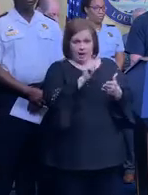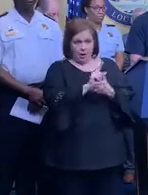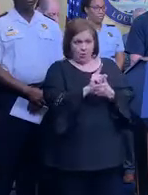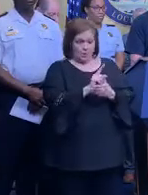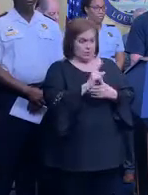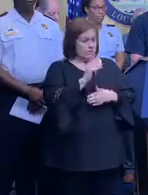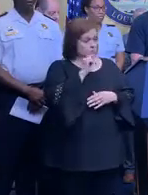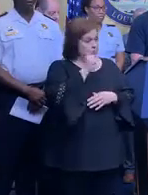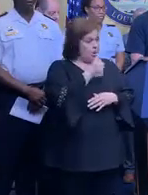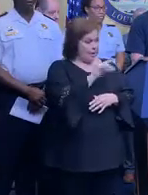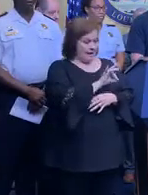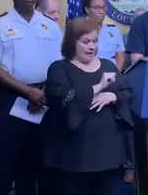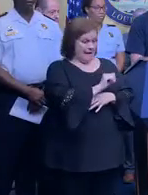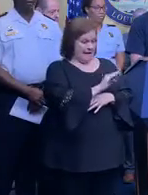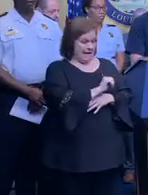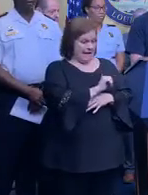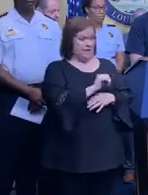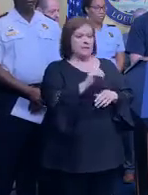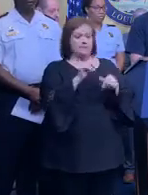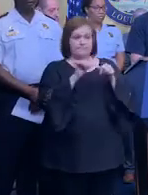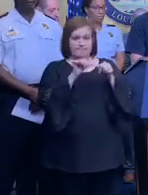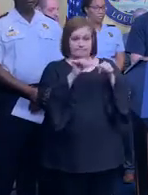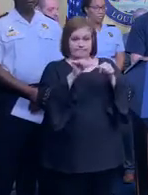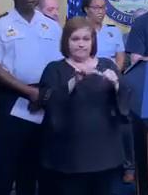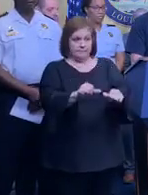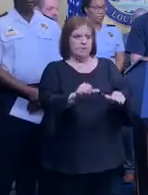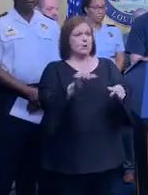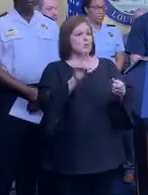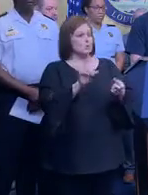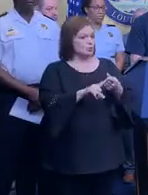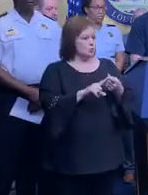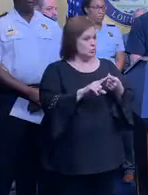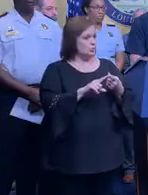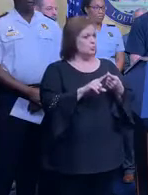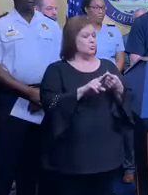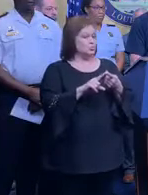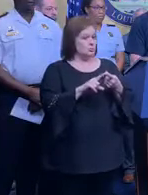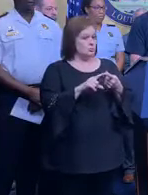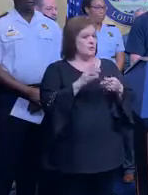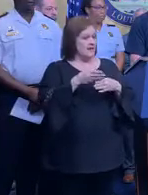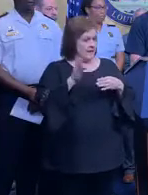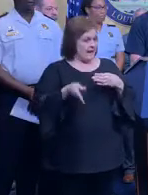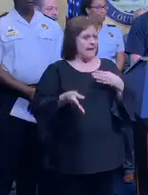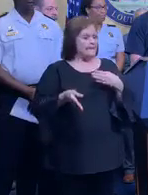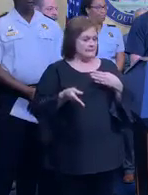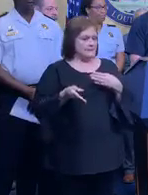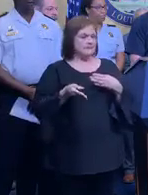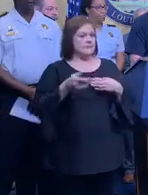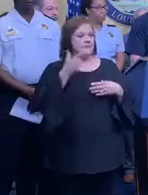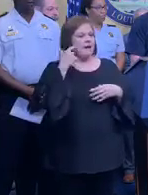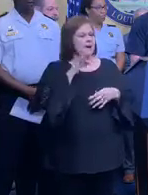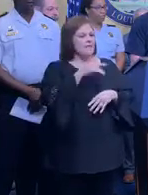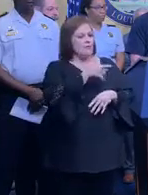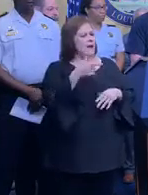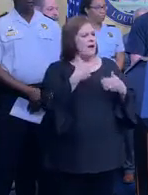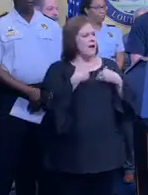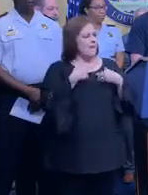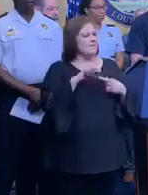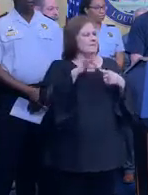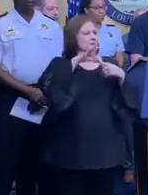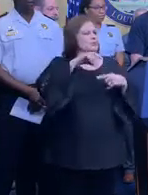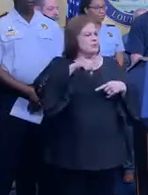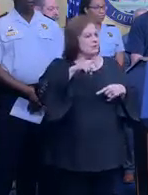Thursday, tomorrow at 8 a.m. and remain open through the duration of the event to reach out to those people with special needs in the city that